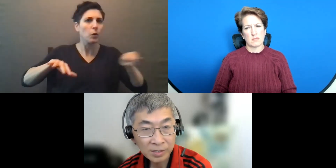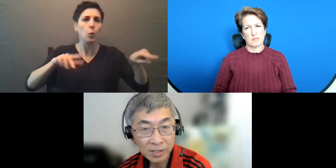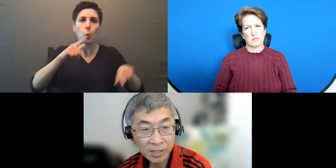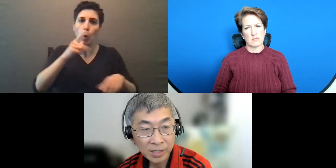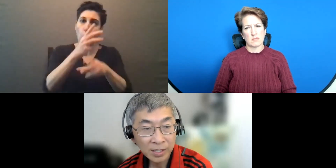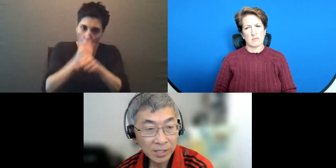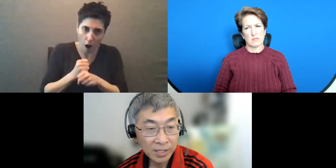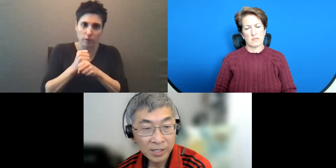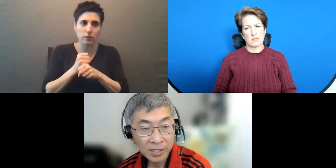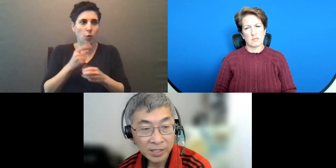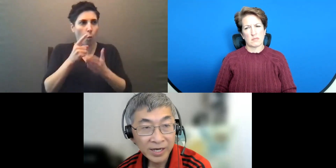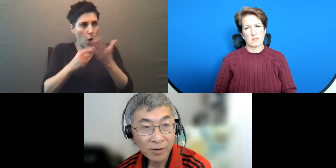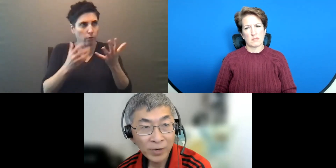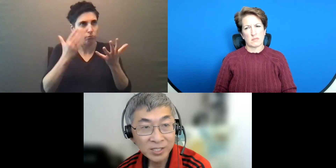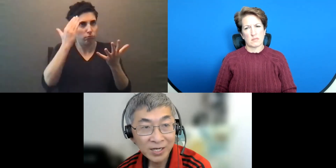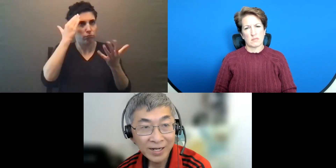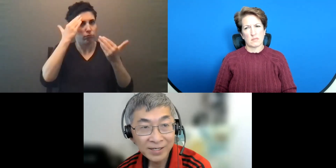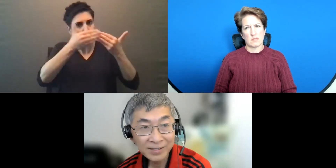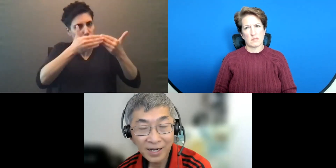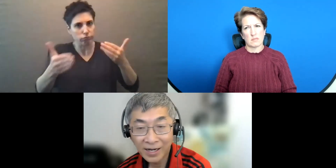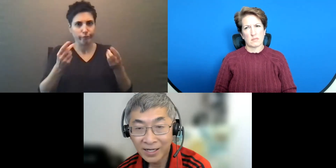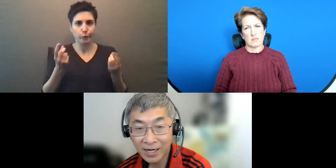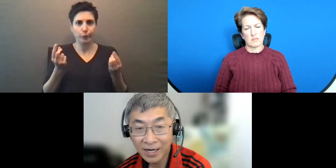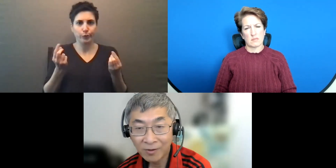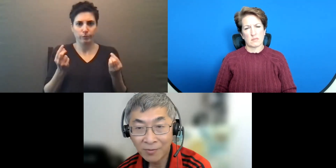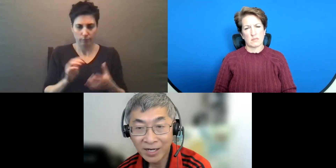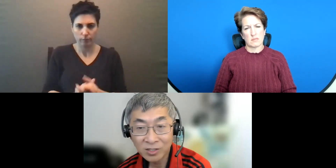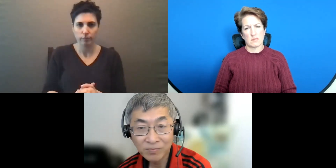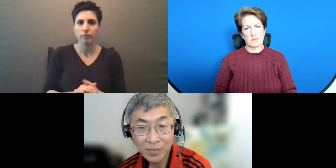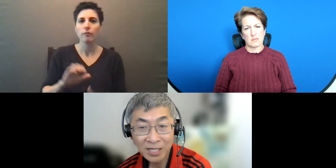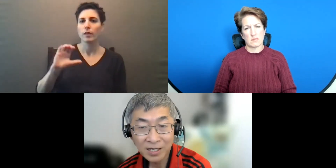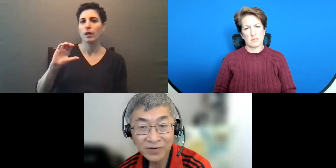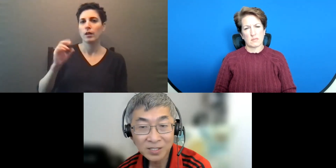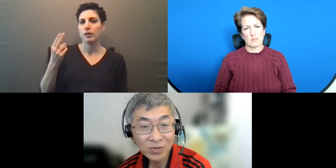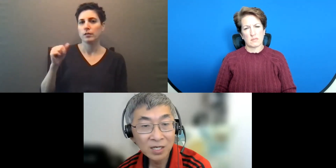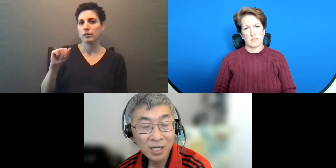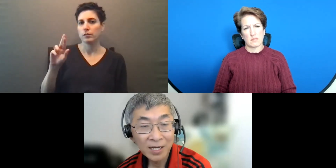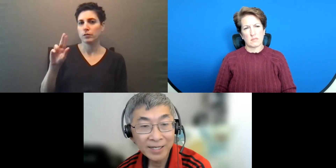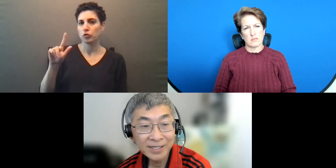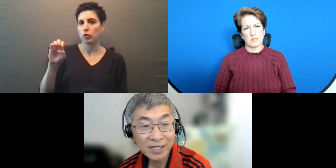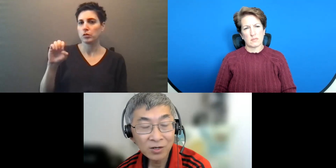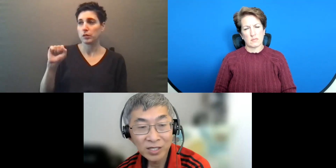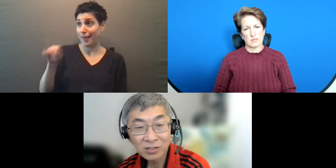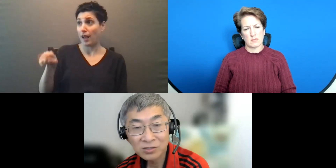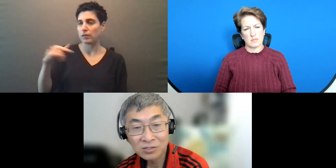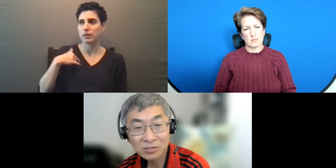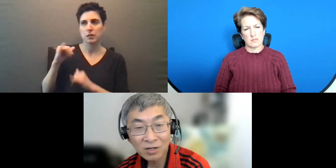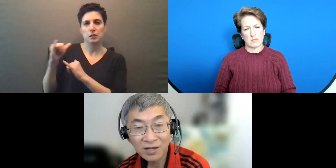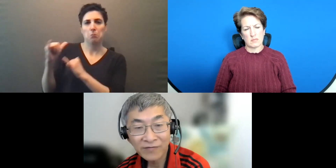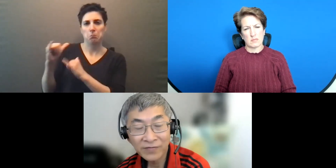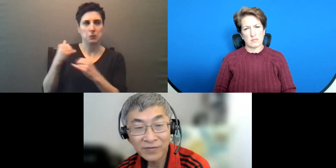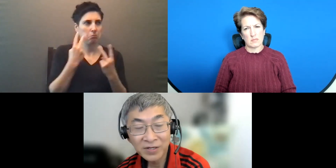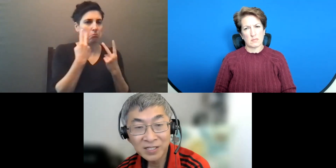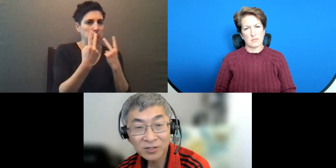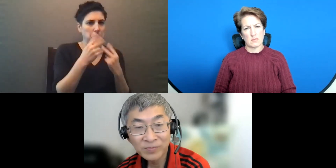outreach. Yeah, question like this, I ran into myself as well. But I think according to